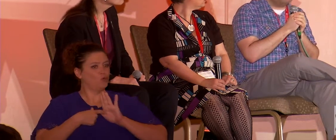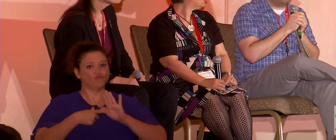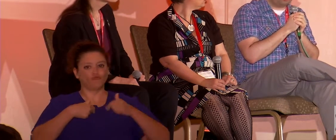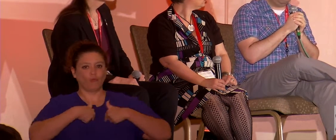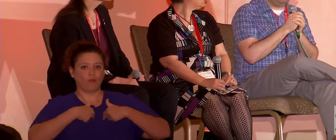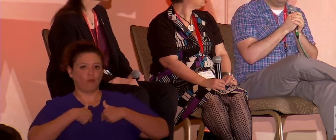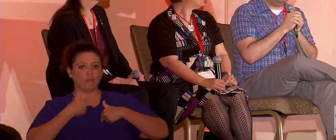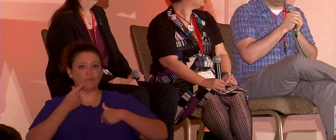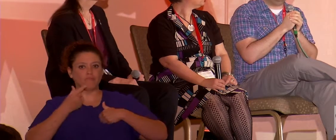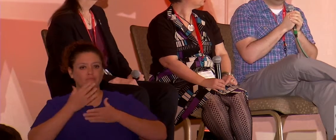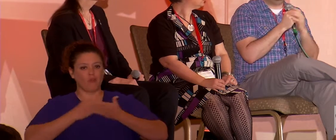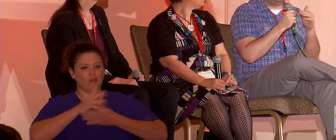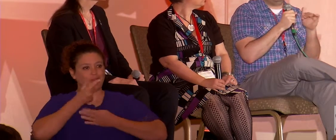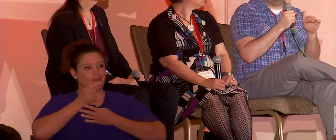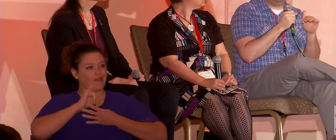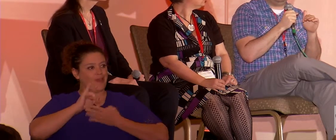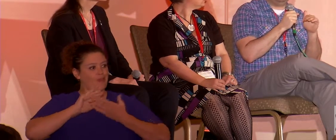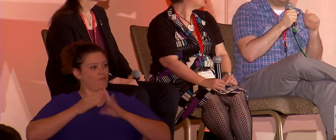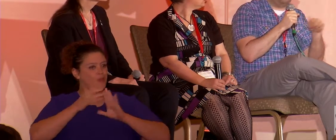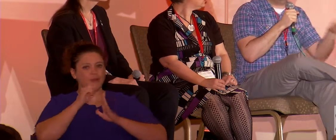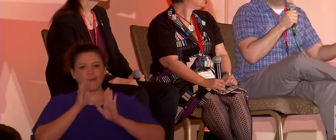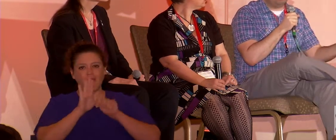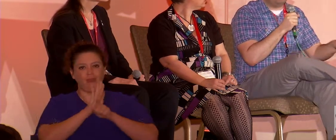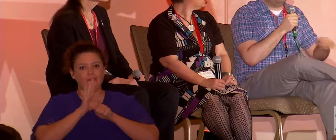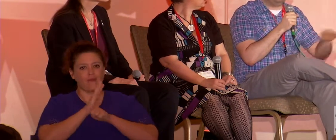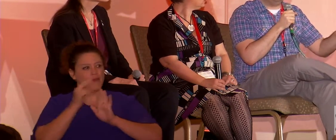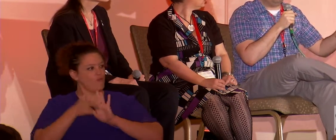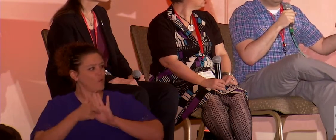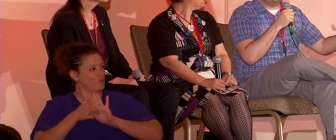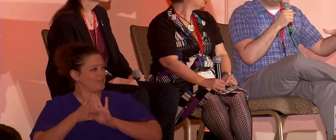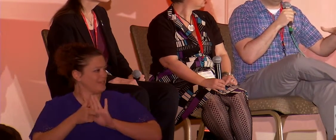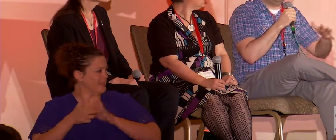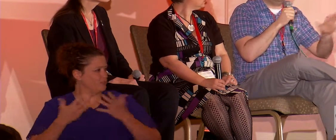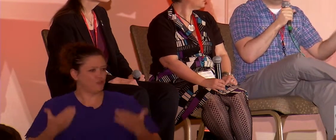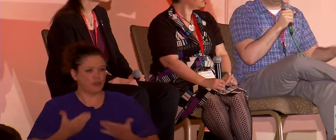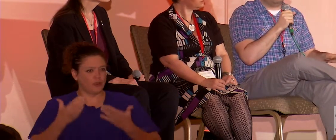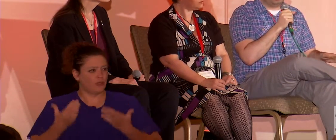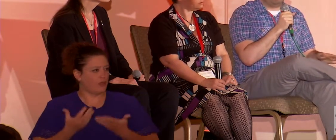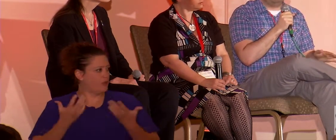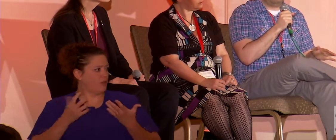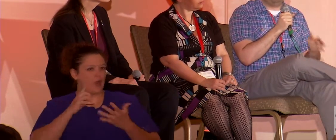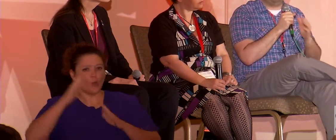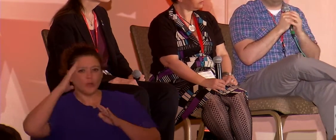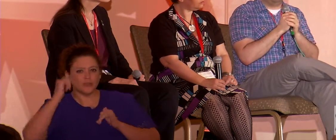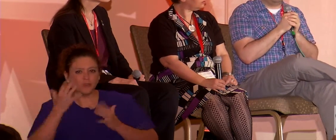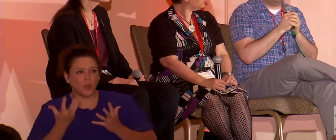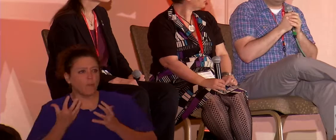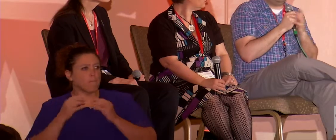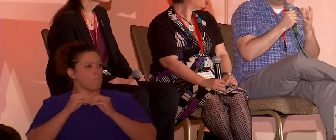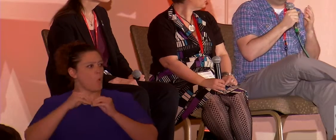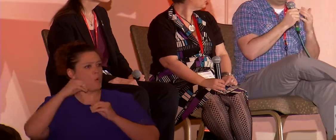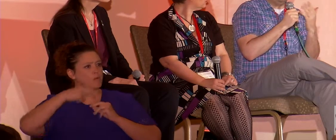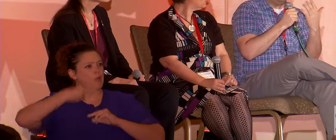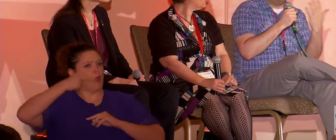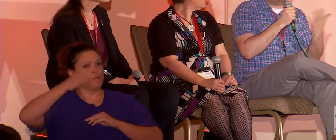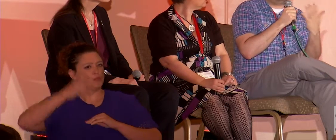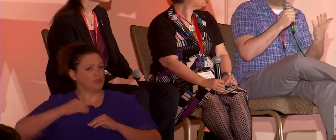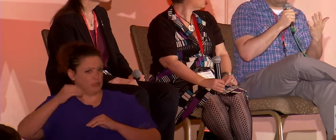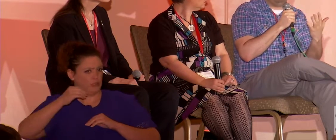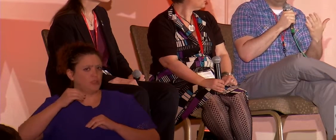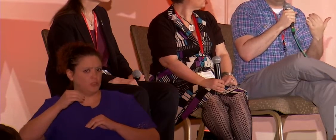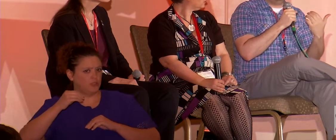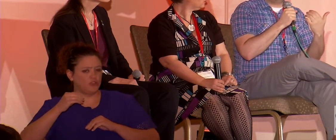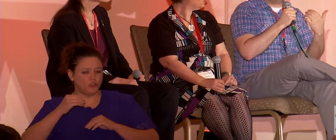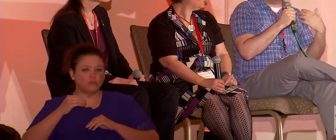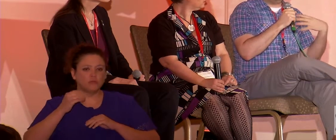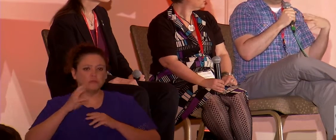are underrepresented here, like not even like the normal percentage of LGBT people you'd expect in a random sample. And I think we have to think